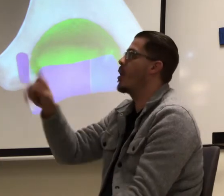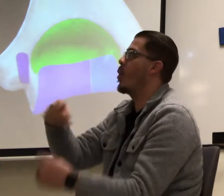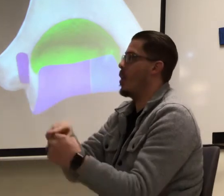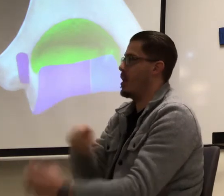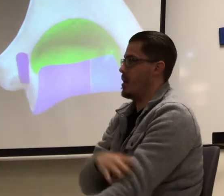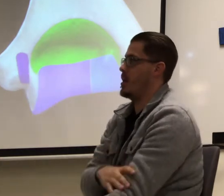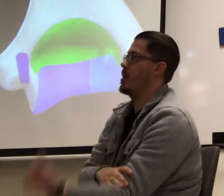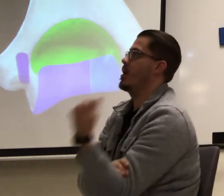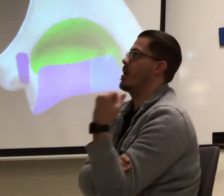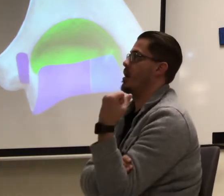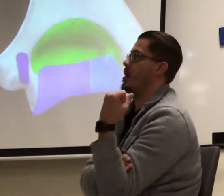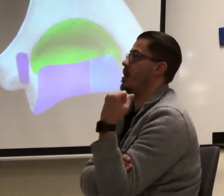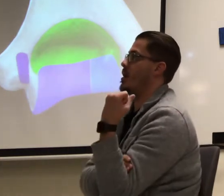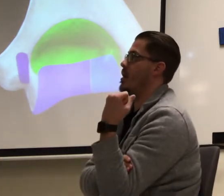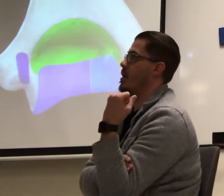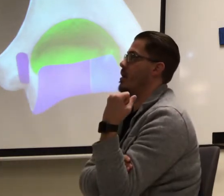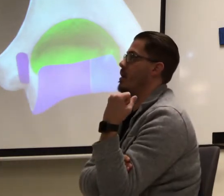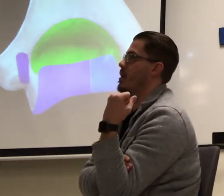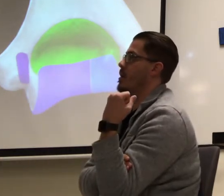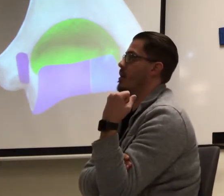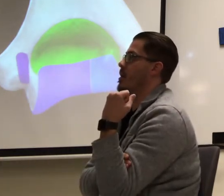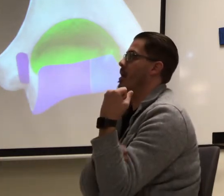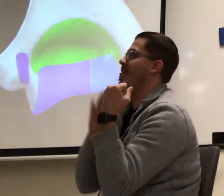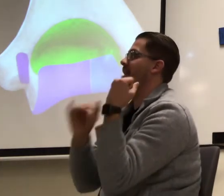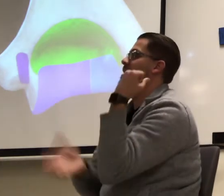Coronoid fossa, olecranon fossa.